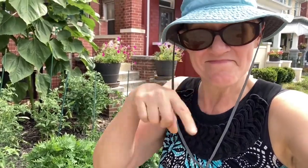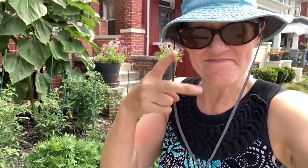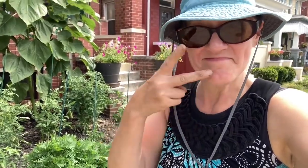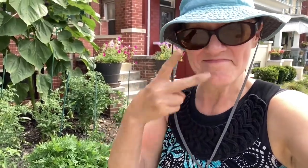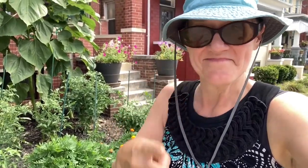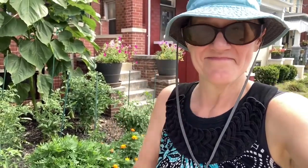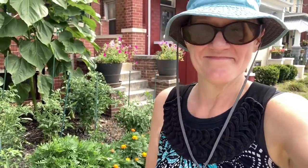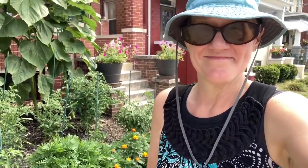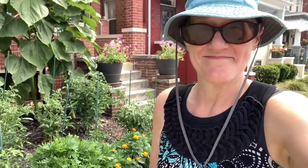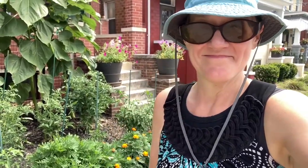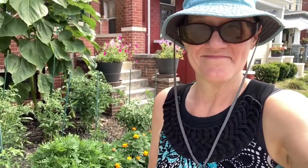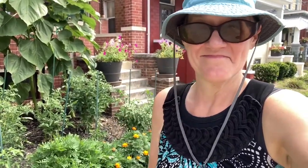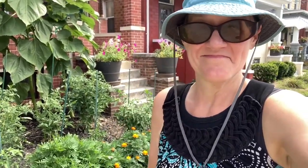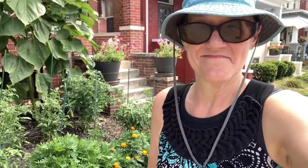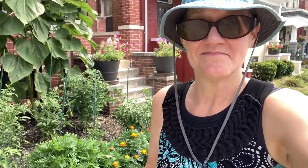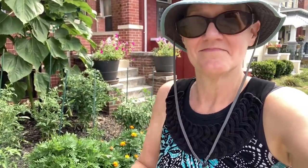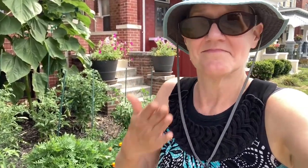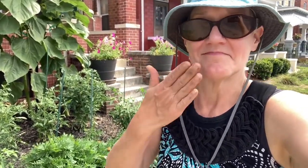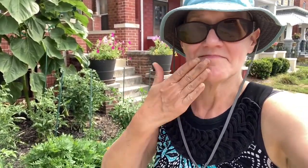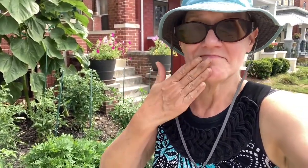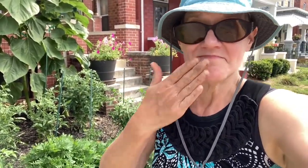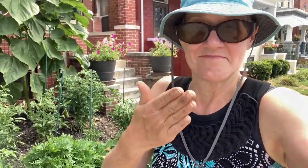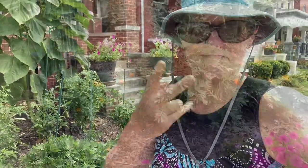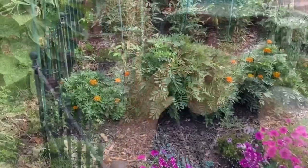does have flowers in the middle, but you just can't see them.